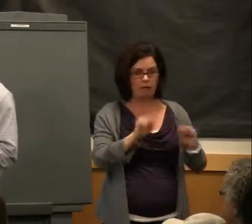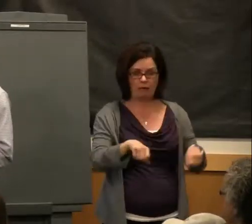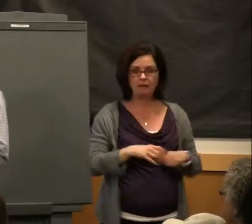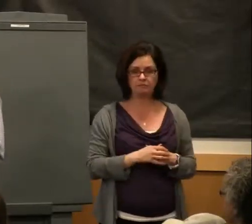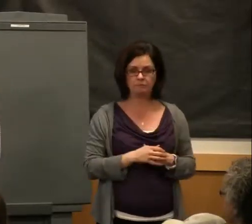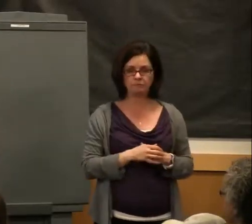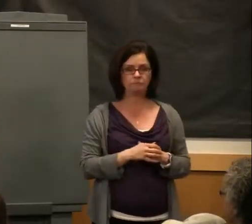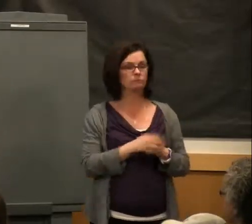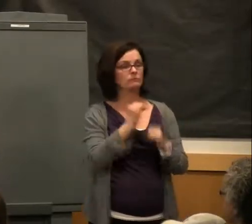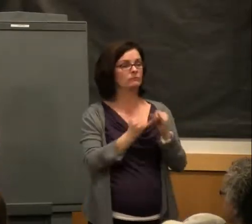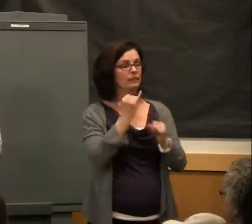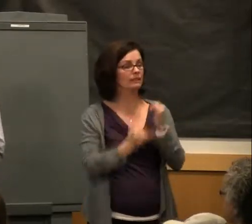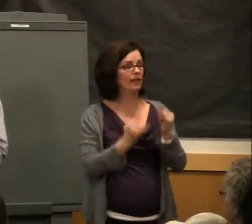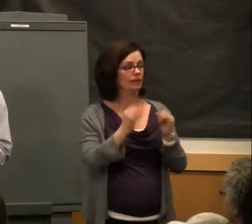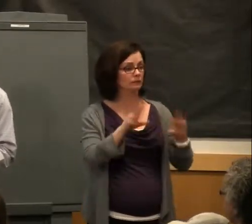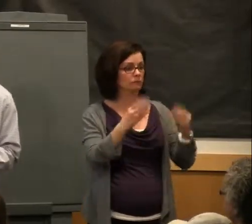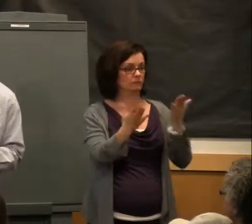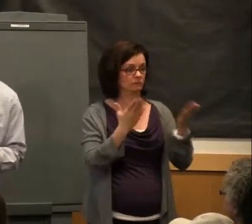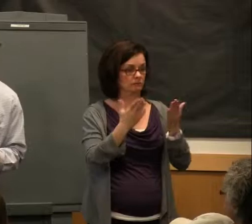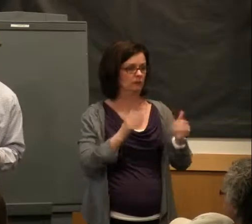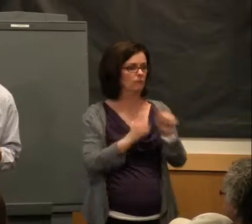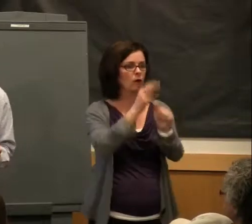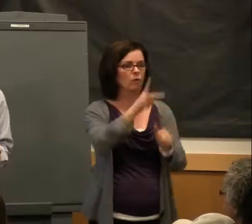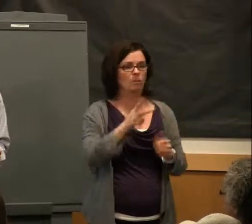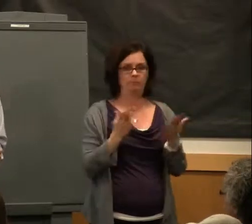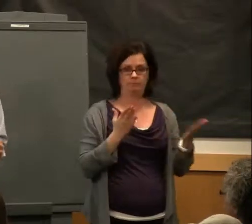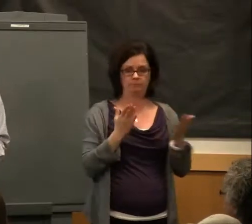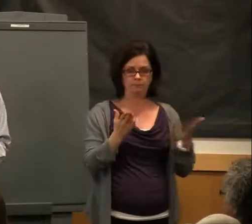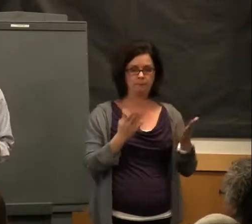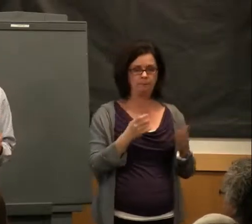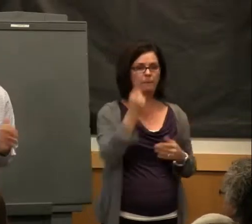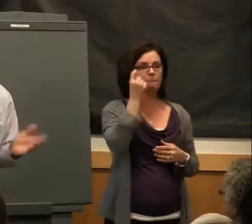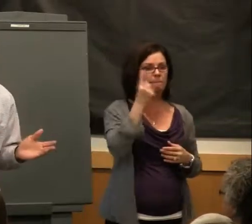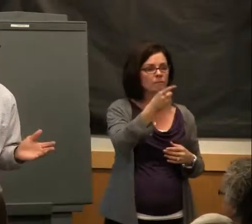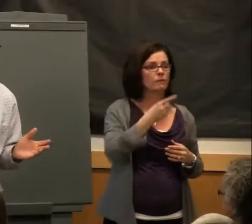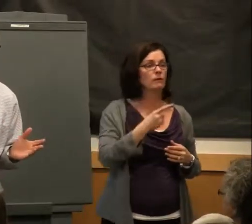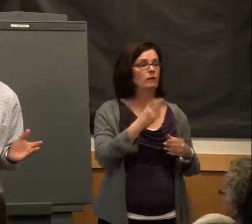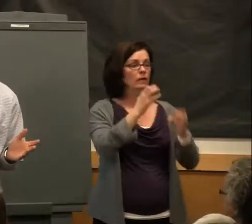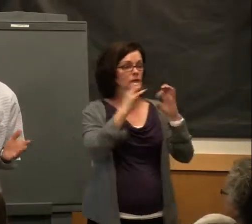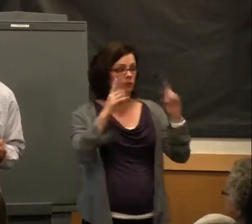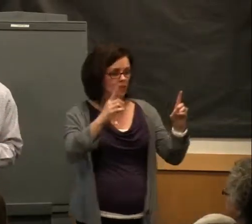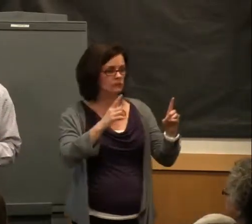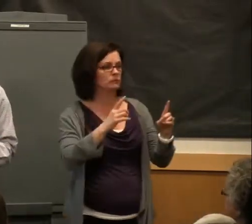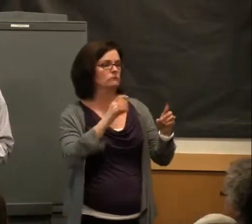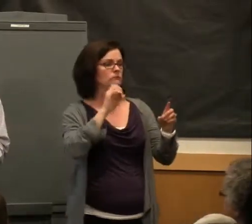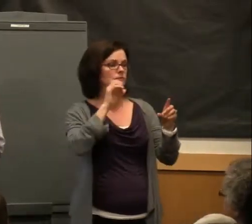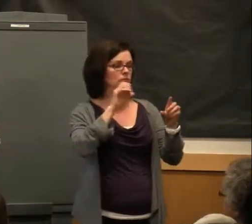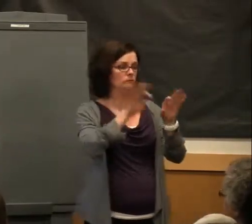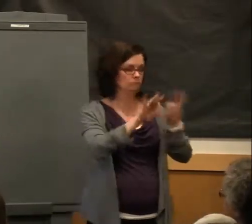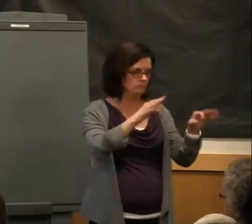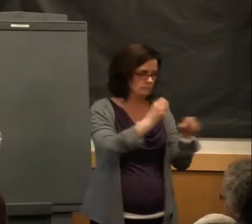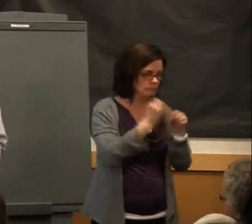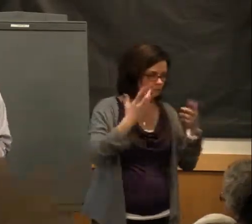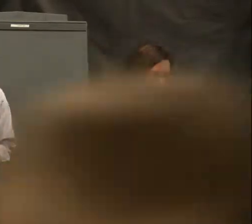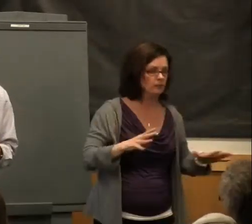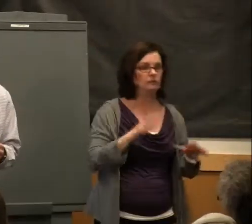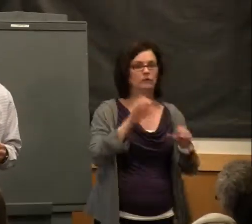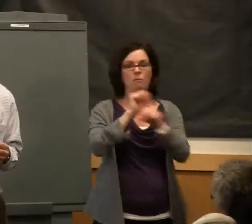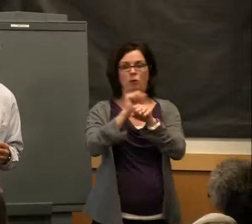you. And finally, follow-up services. Once you achieve your education and employment goals,